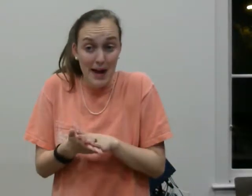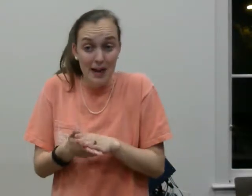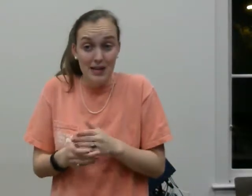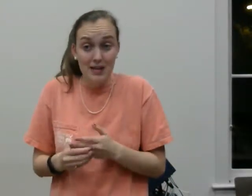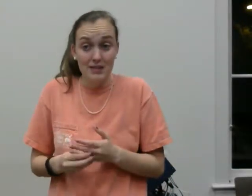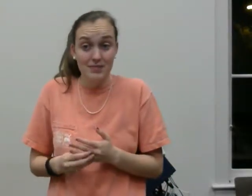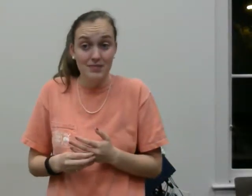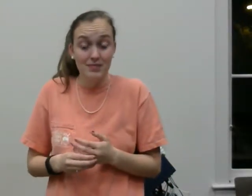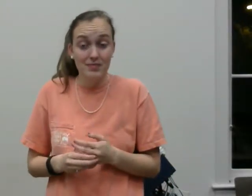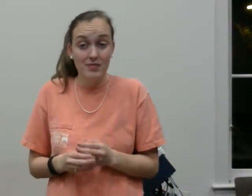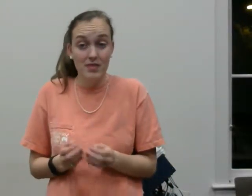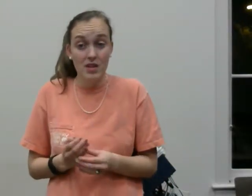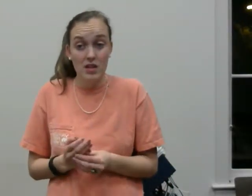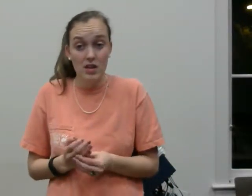too.